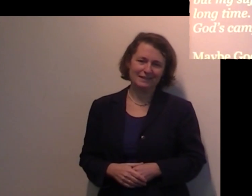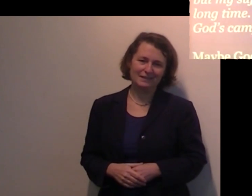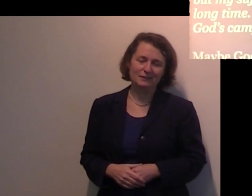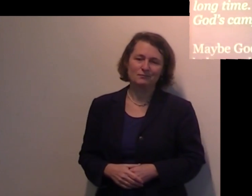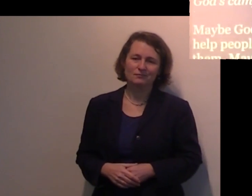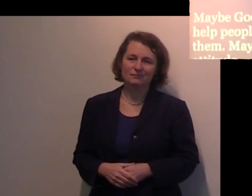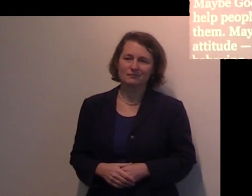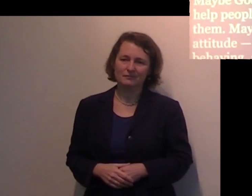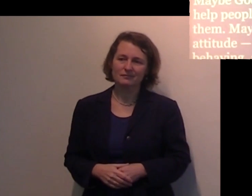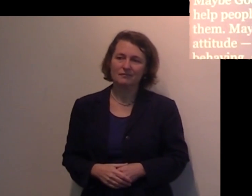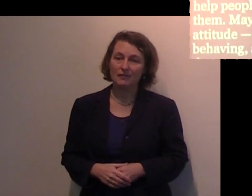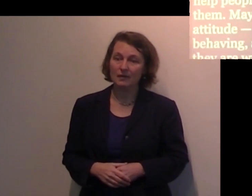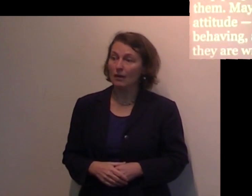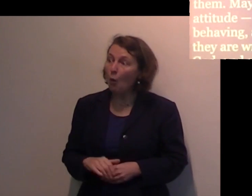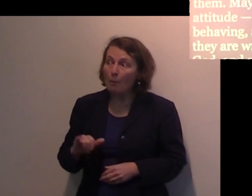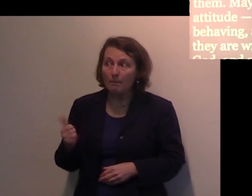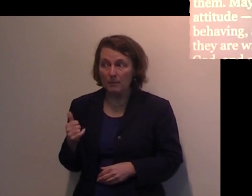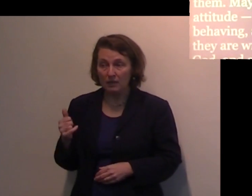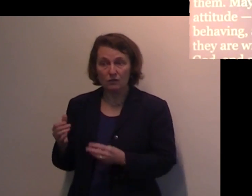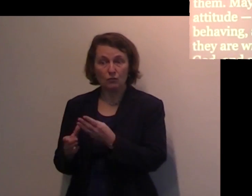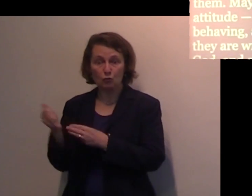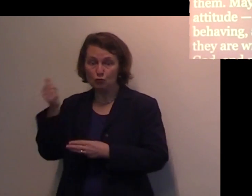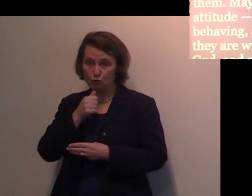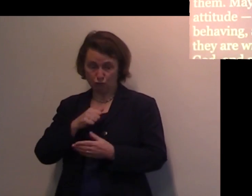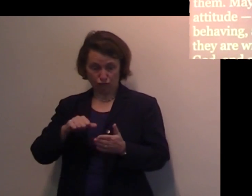Maybe God will use my problems to help people.